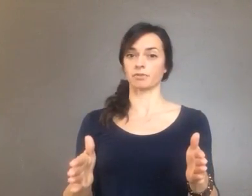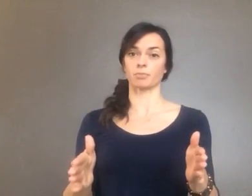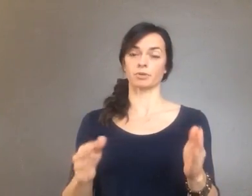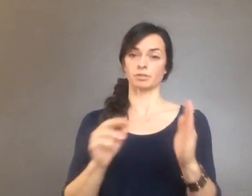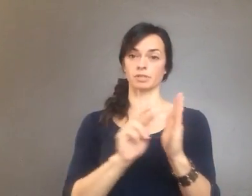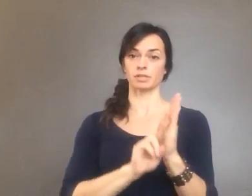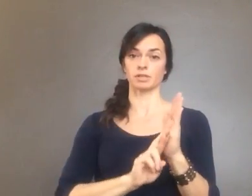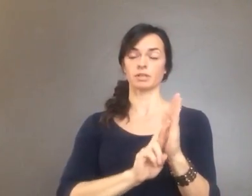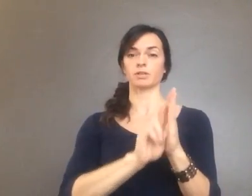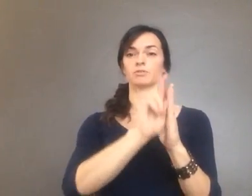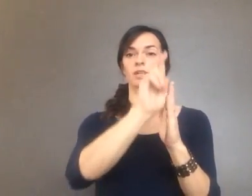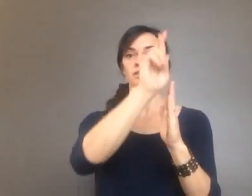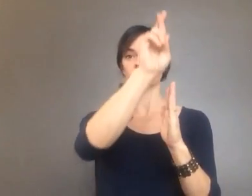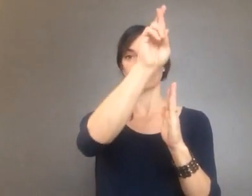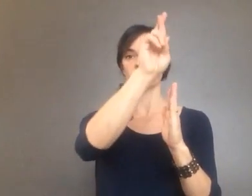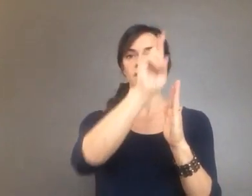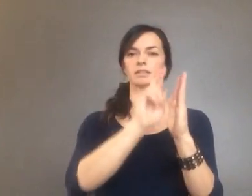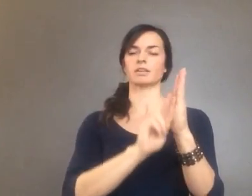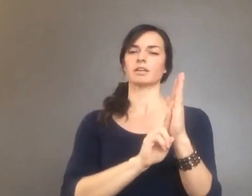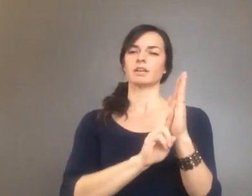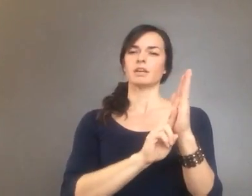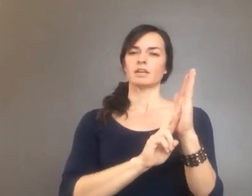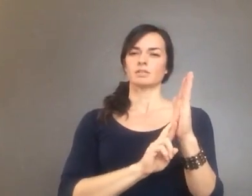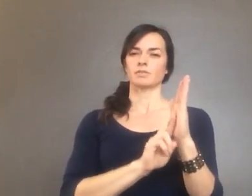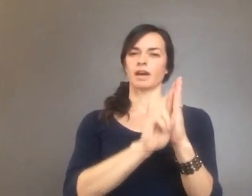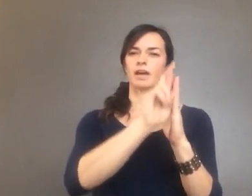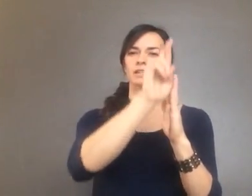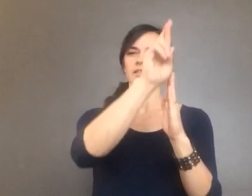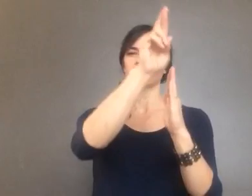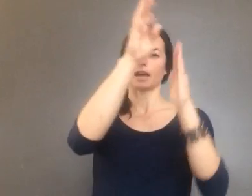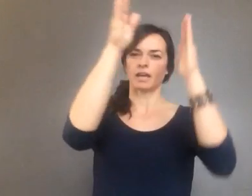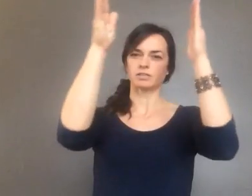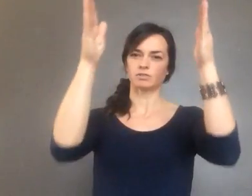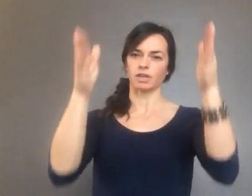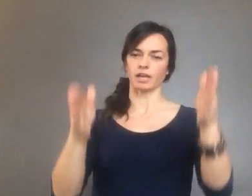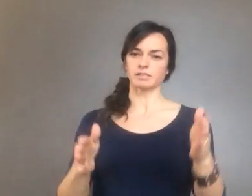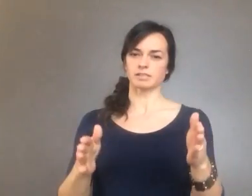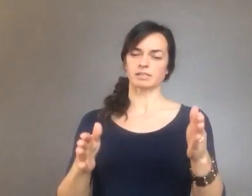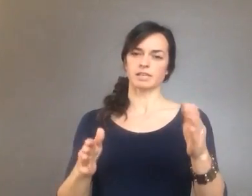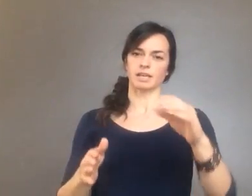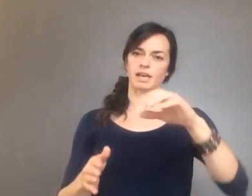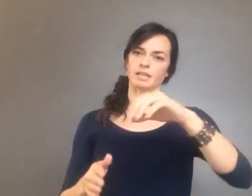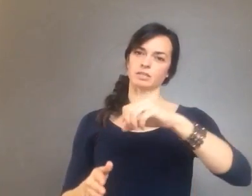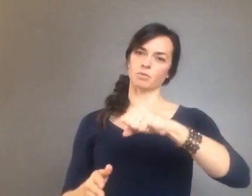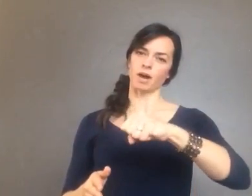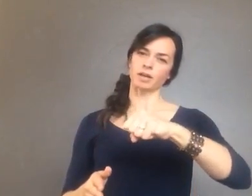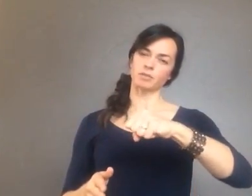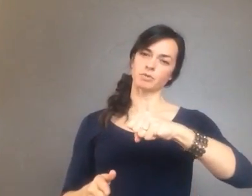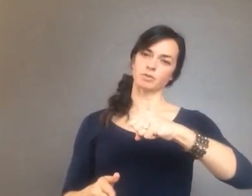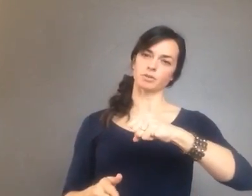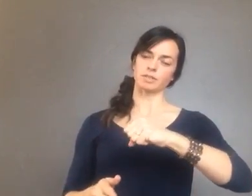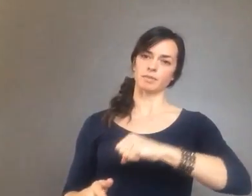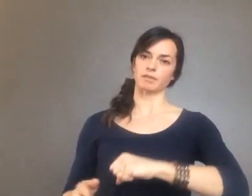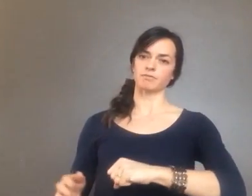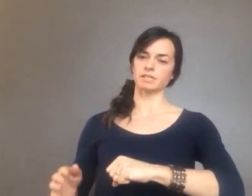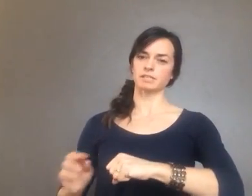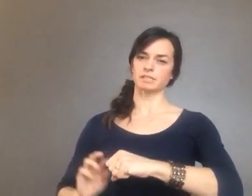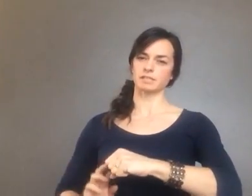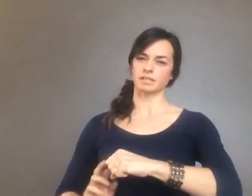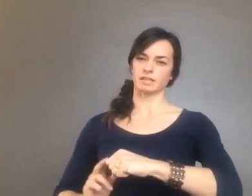for a person who flies the rocket. So we've got astronauts, and then to walk on the moon, you're going to make a fist